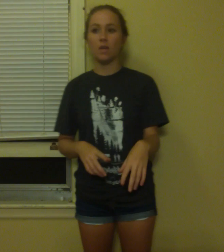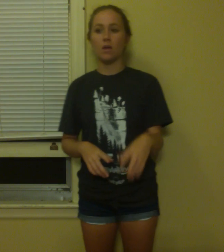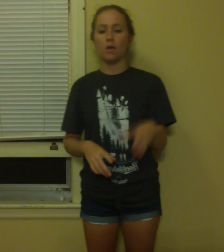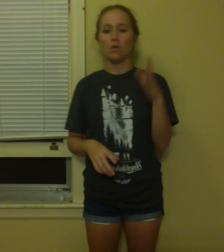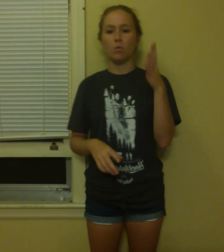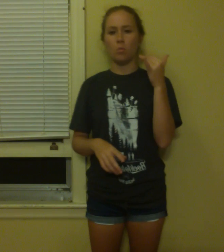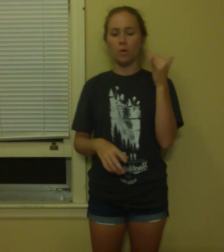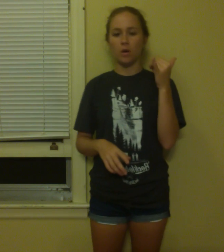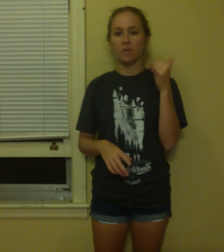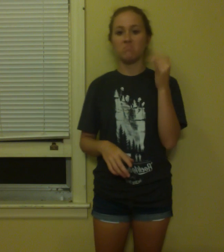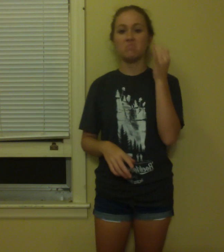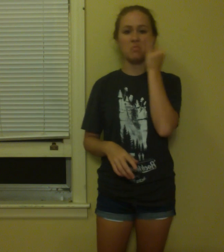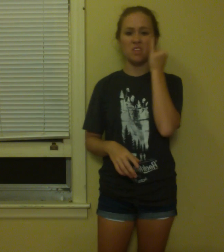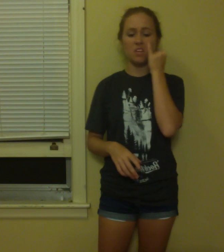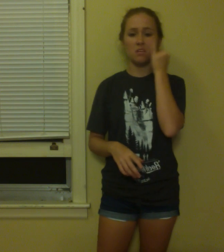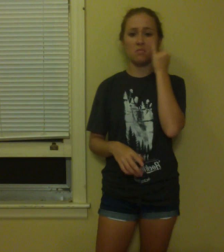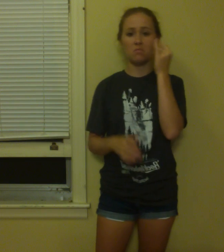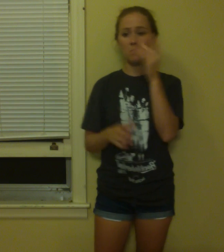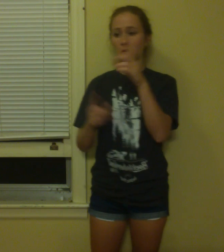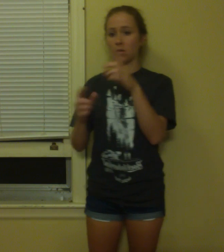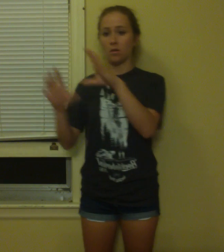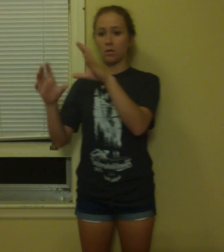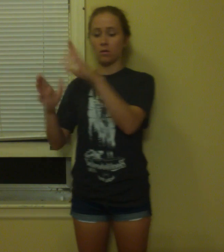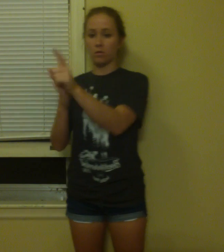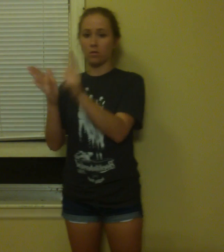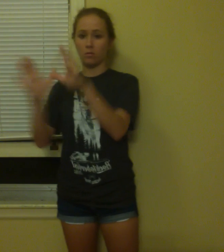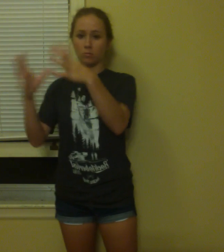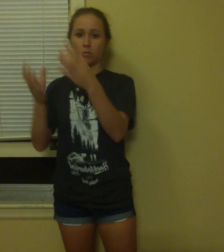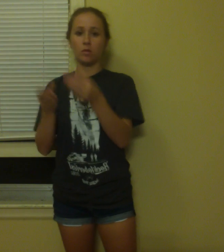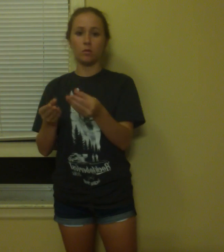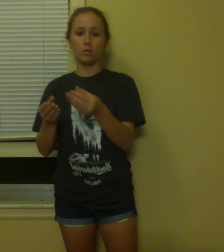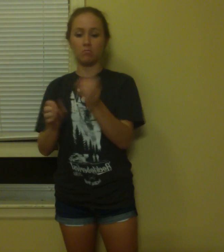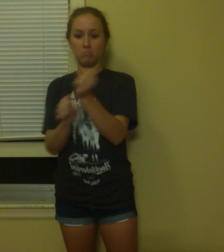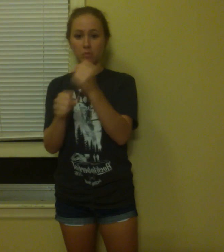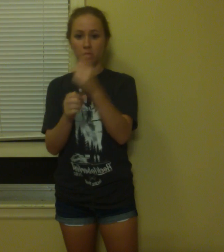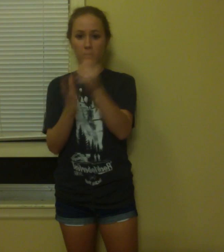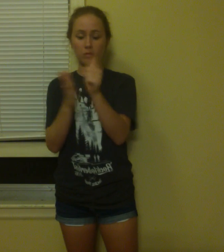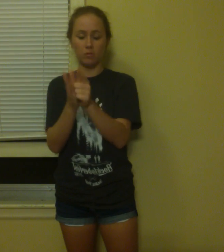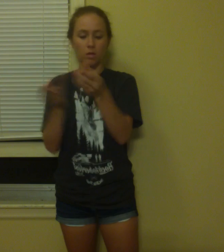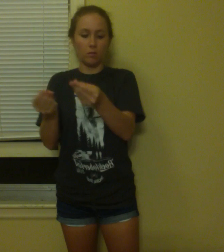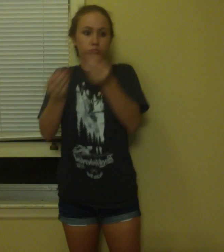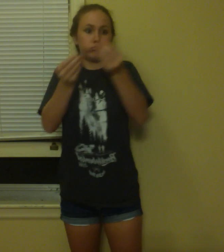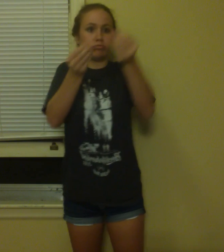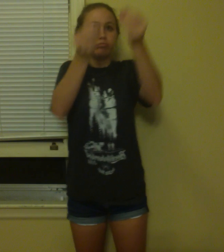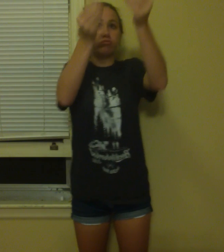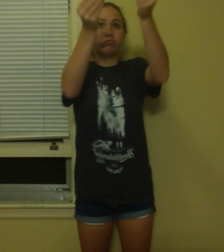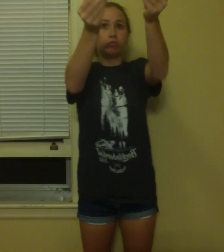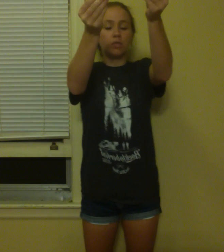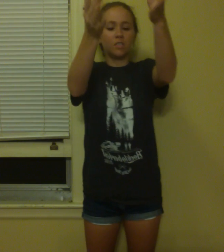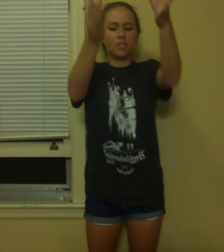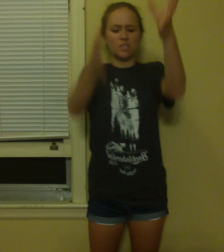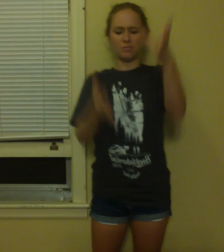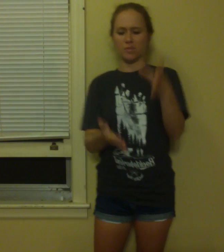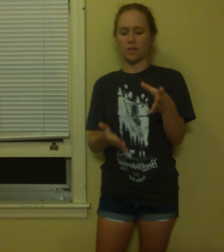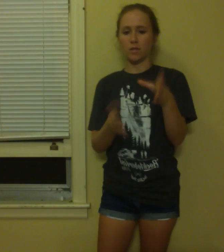The Supreme Court basically makes sure that everything follows the supreme law of the land, or the United States Constitution. We played a game on that in class. We were able